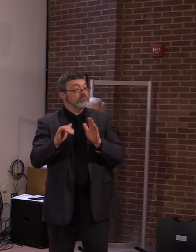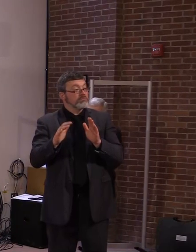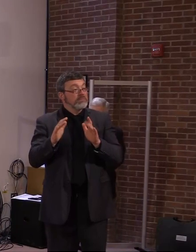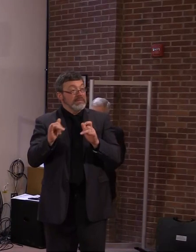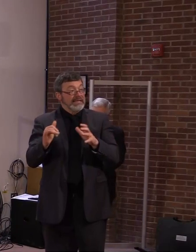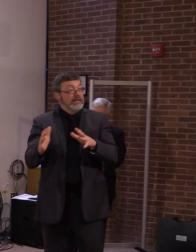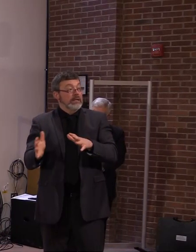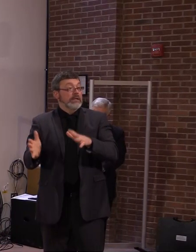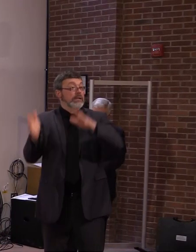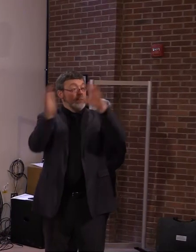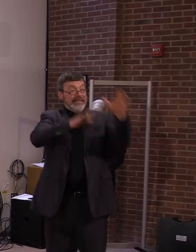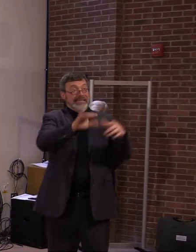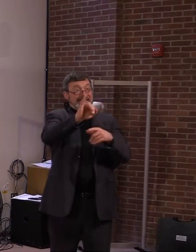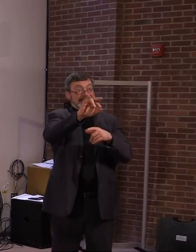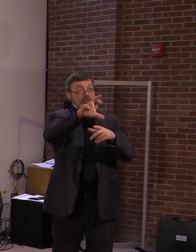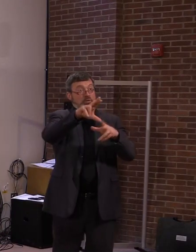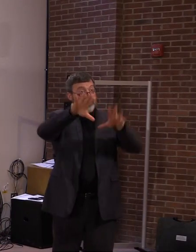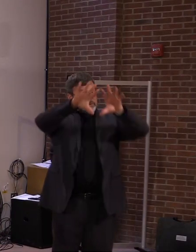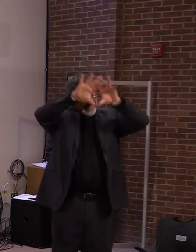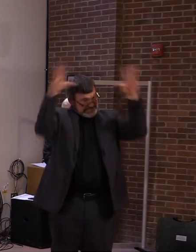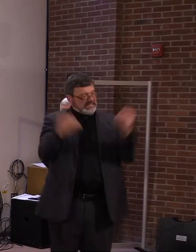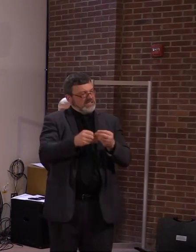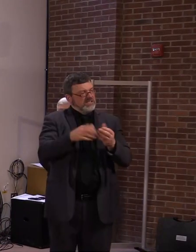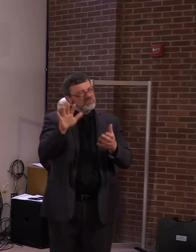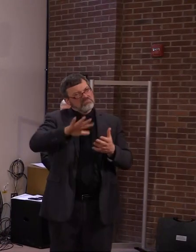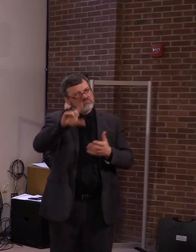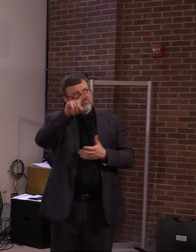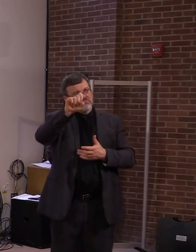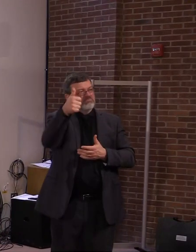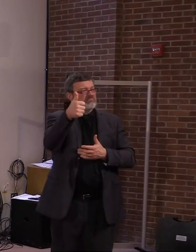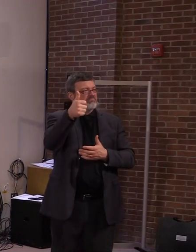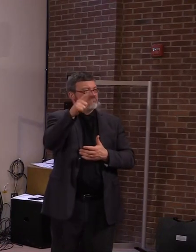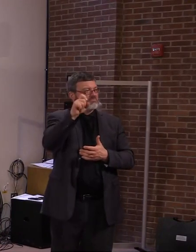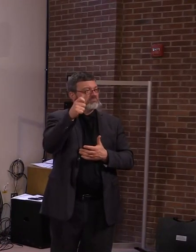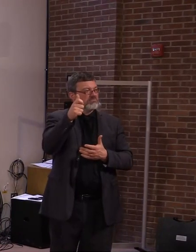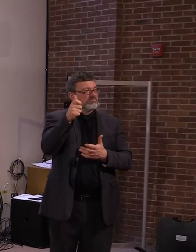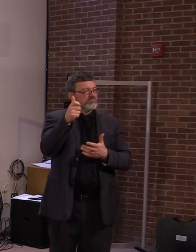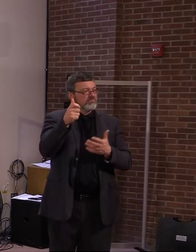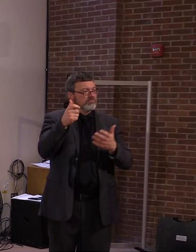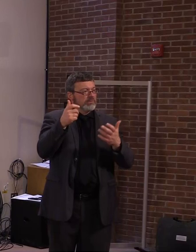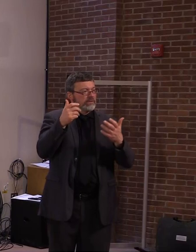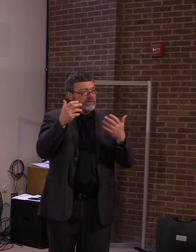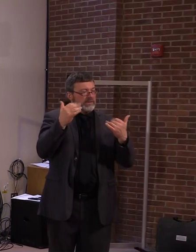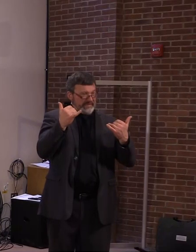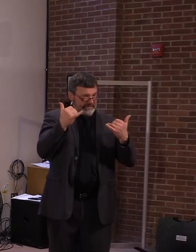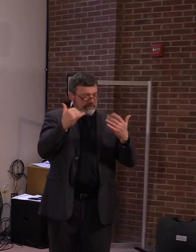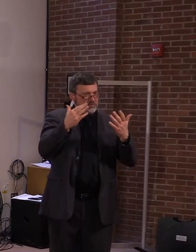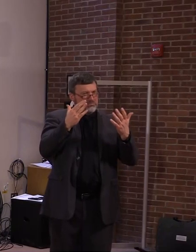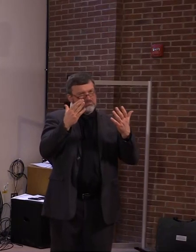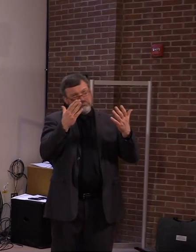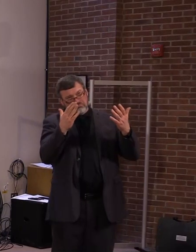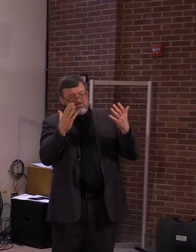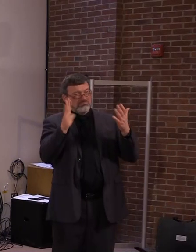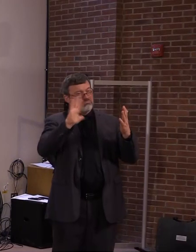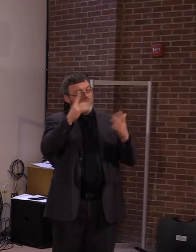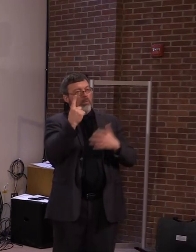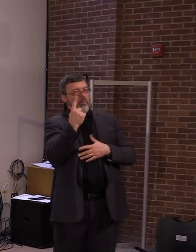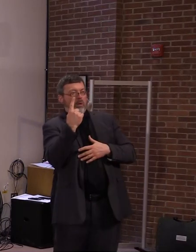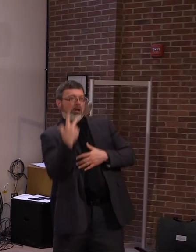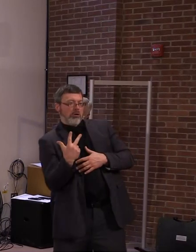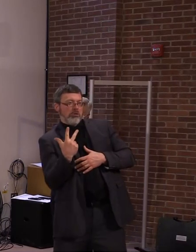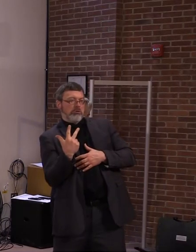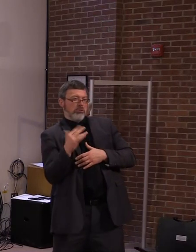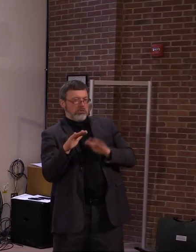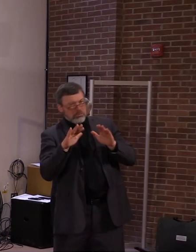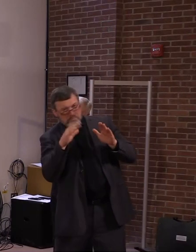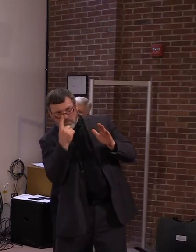this point. So less than maybe 25 to 30% of them are typically COVID-related.